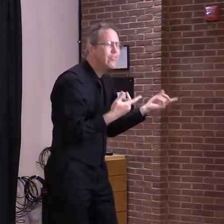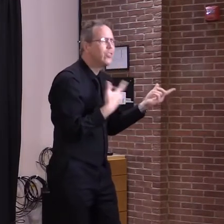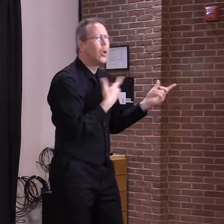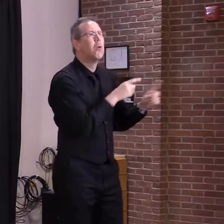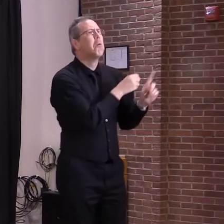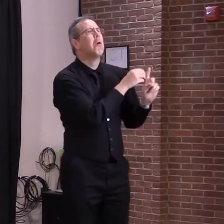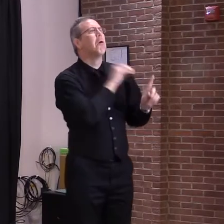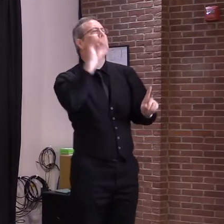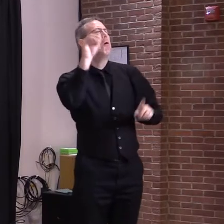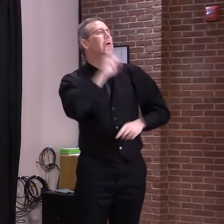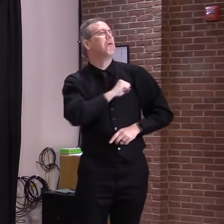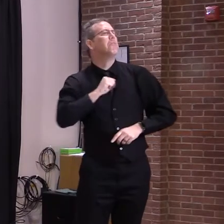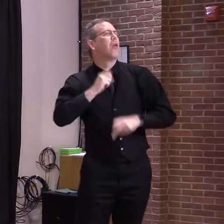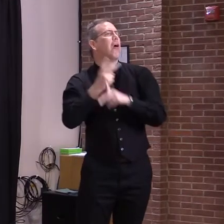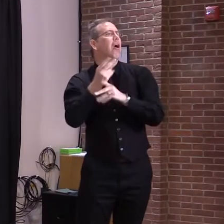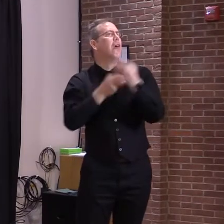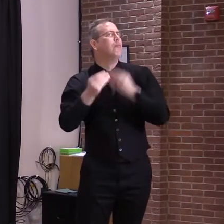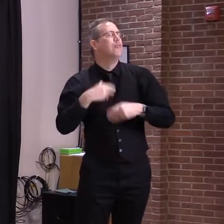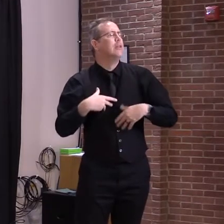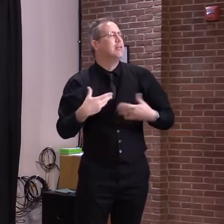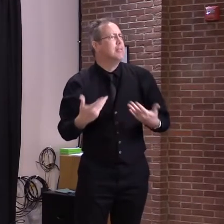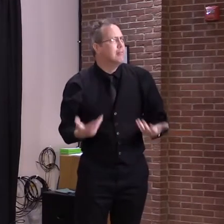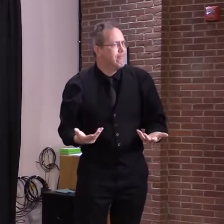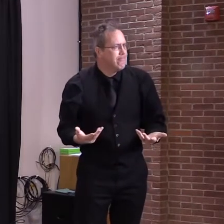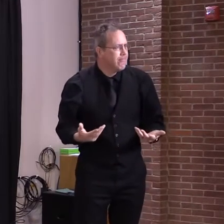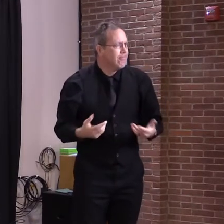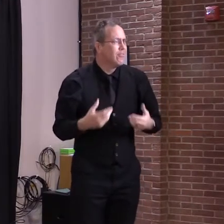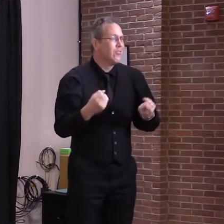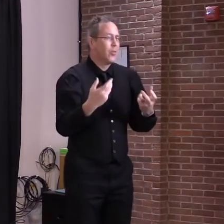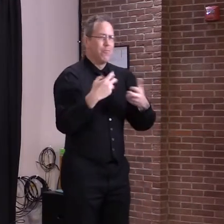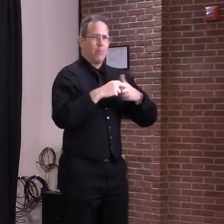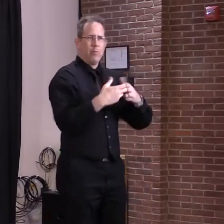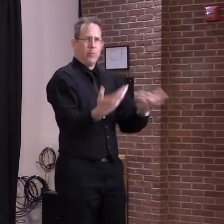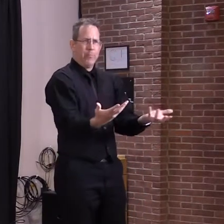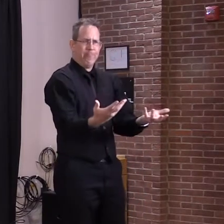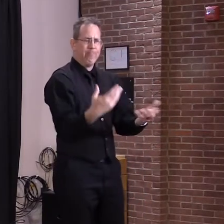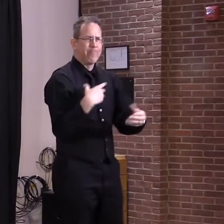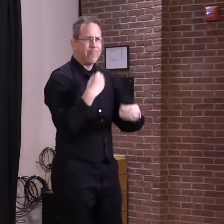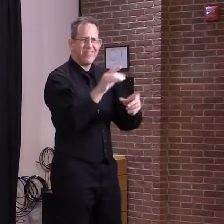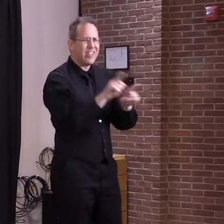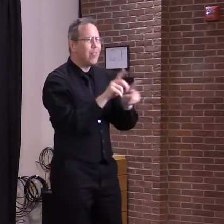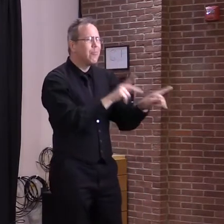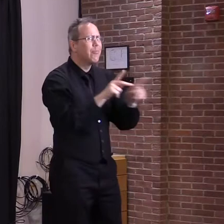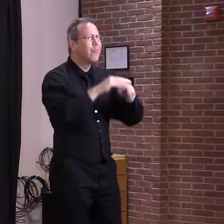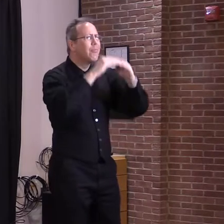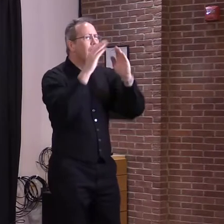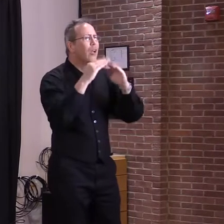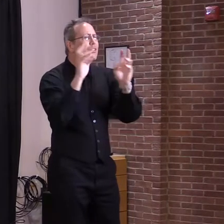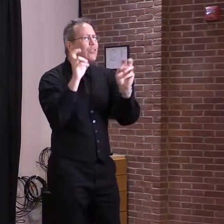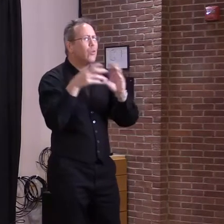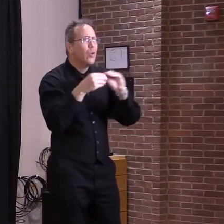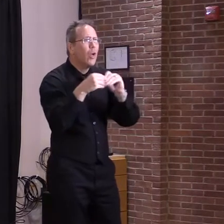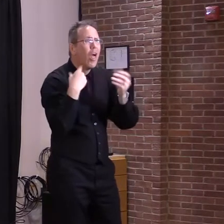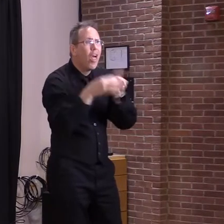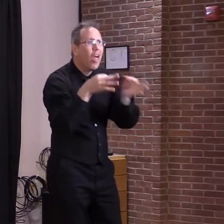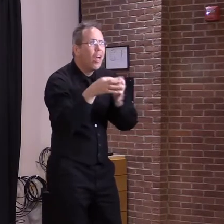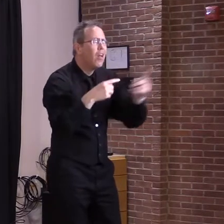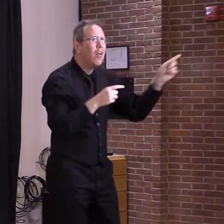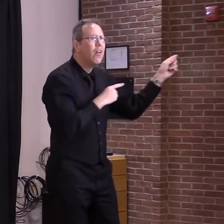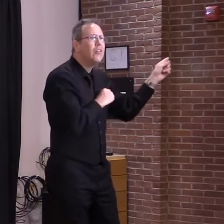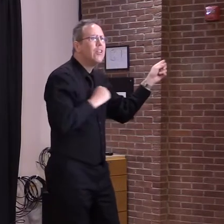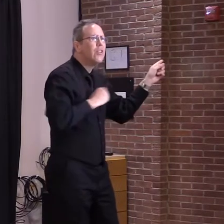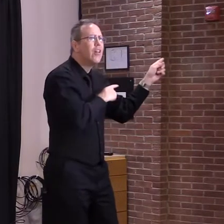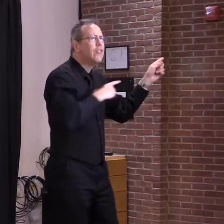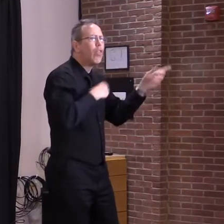development. The problem is, just like housing, they didn't budget for it and spent the money on other things,